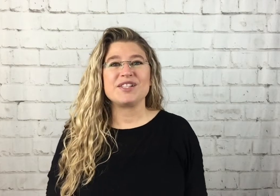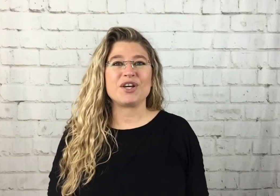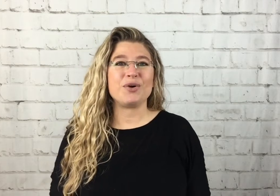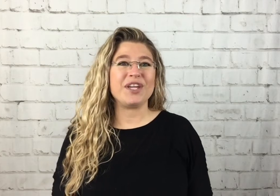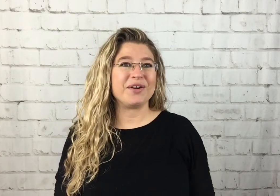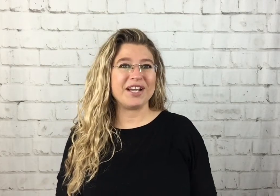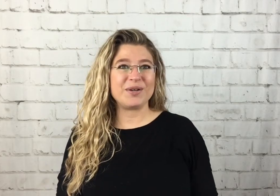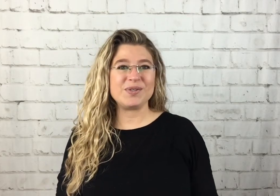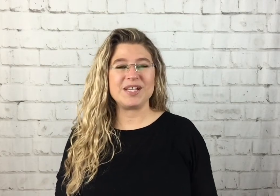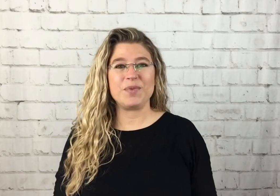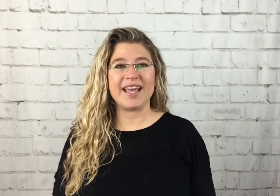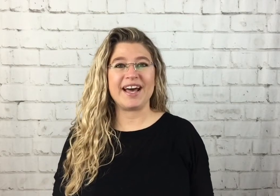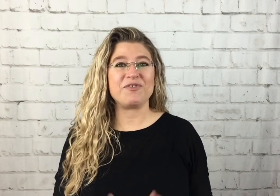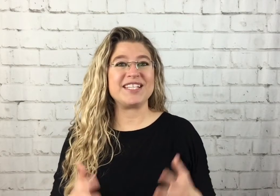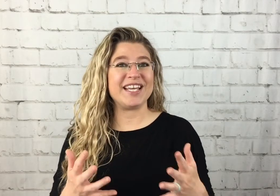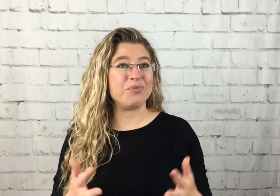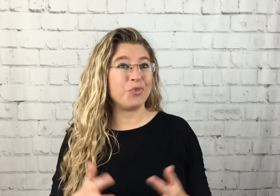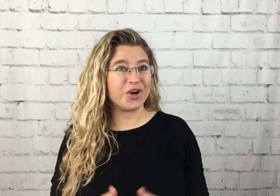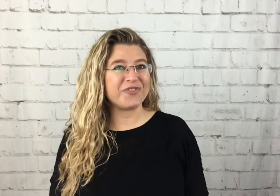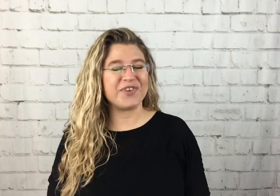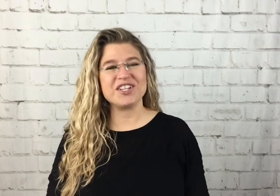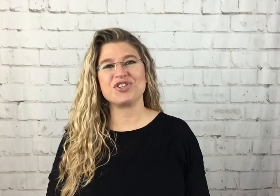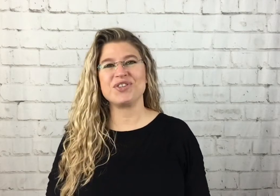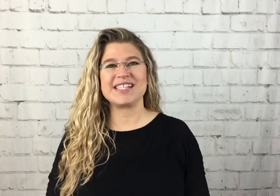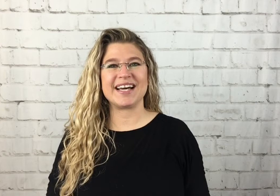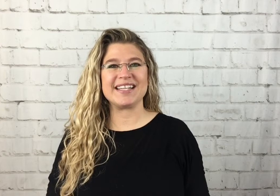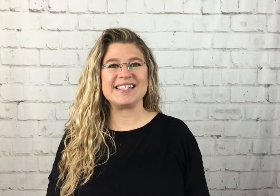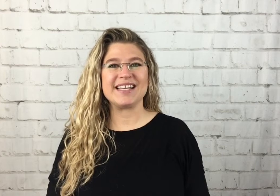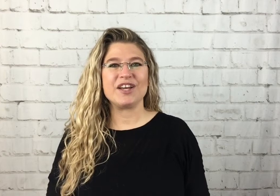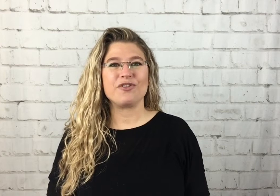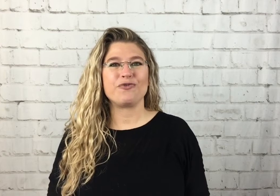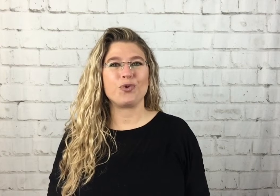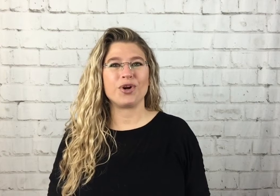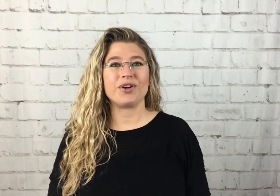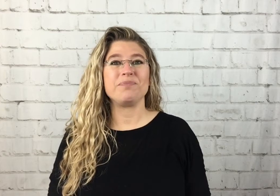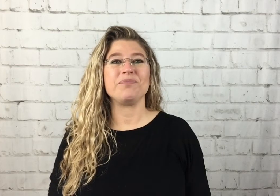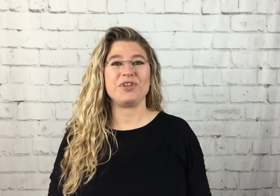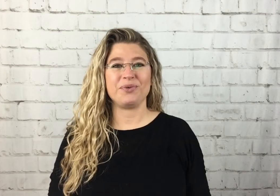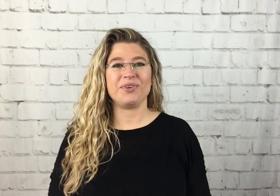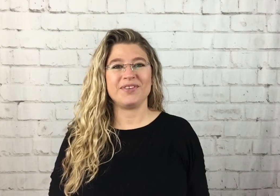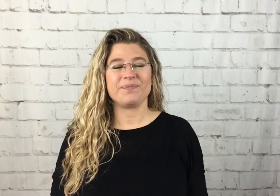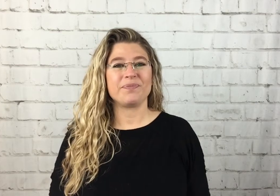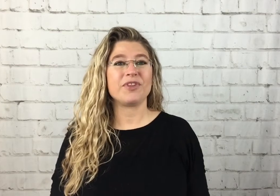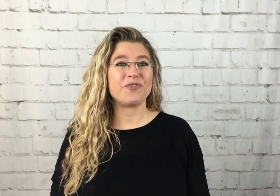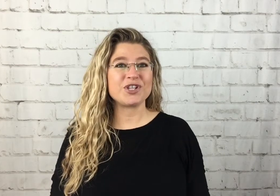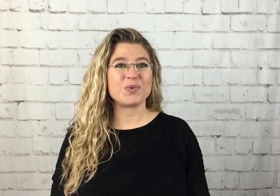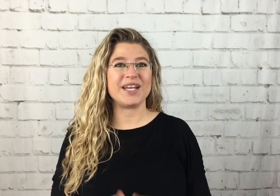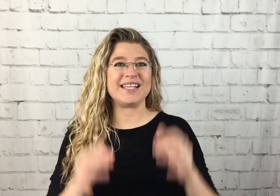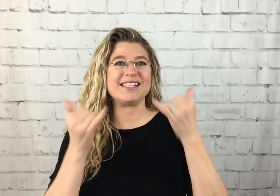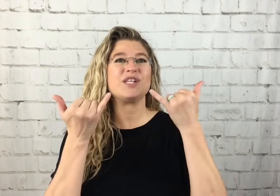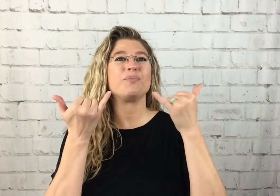So here it goes, and we have 10 more functional signs for you. The first one is